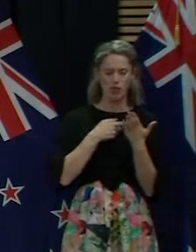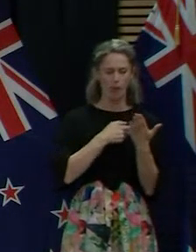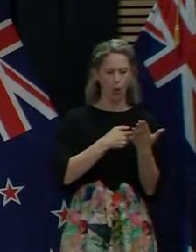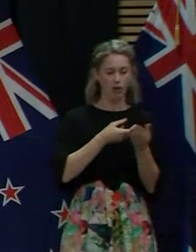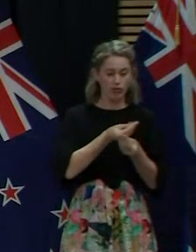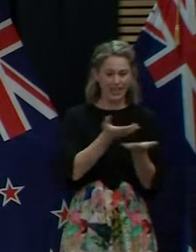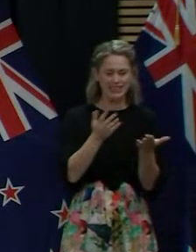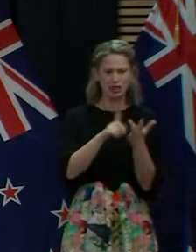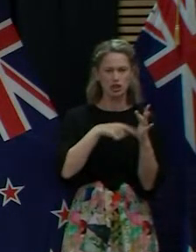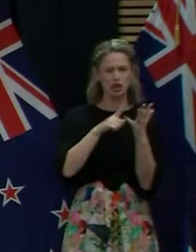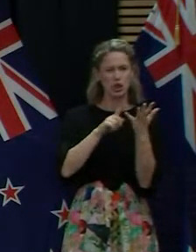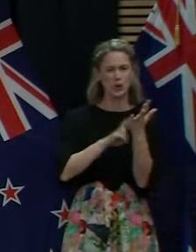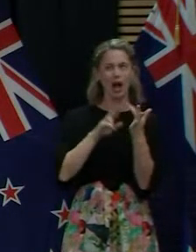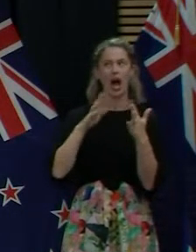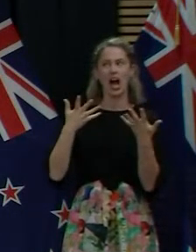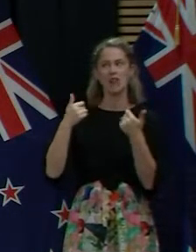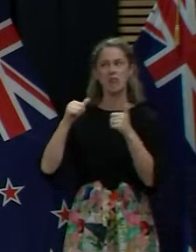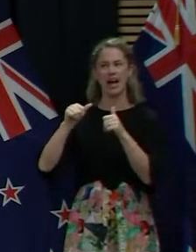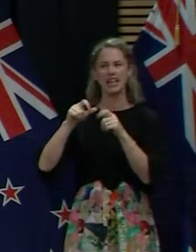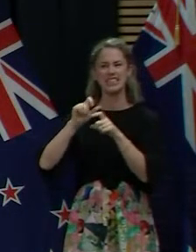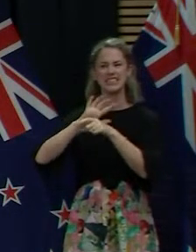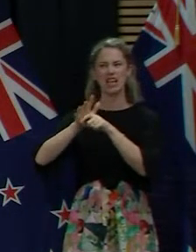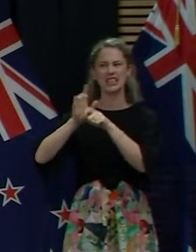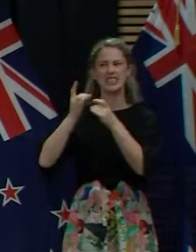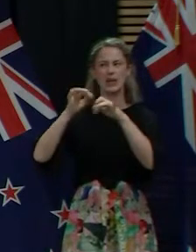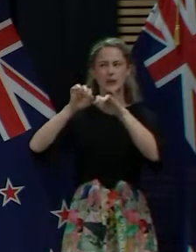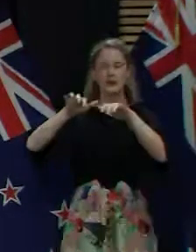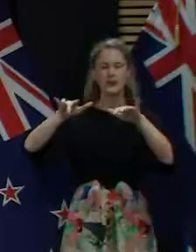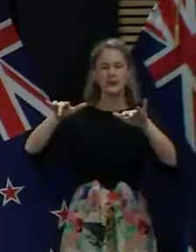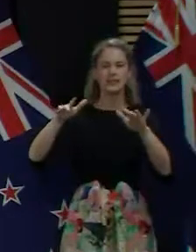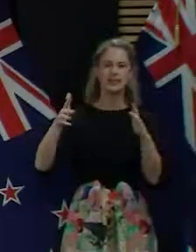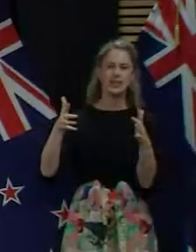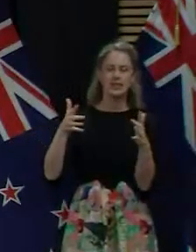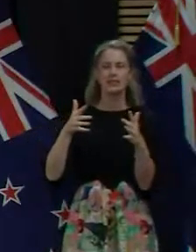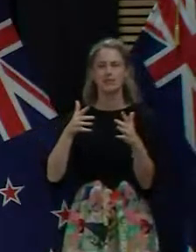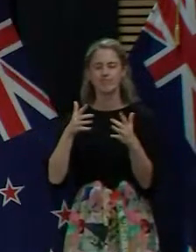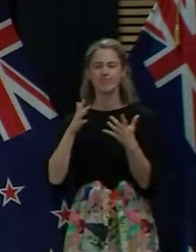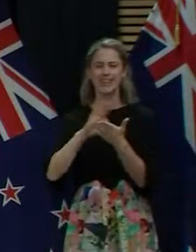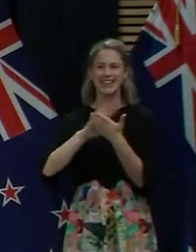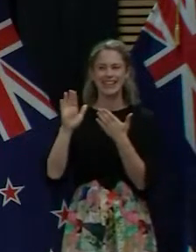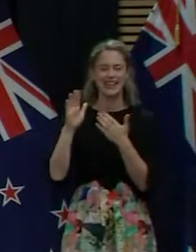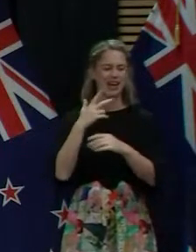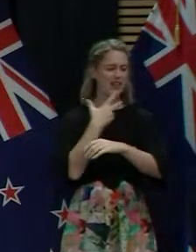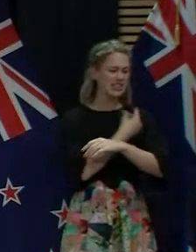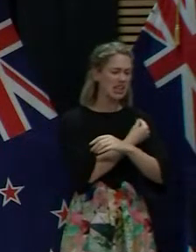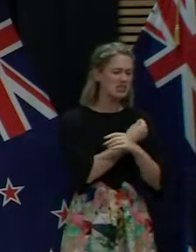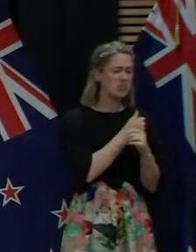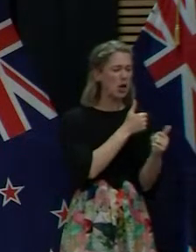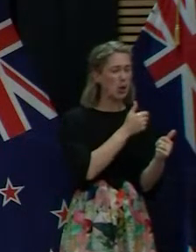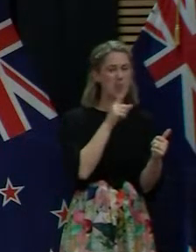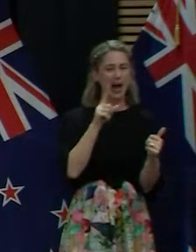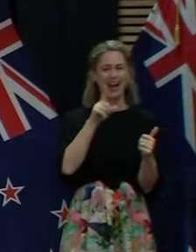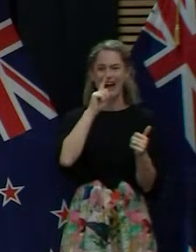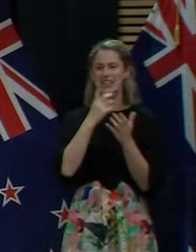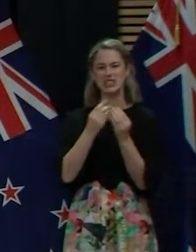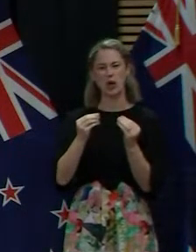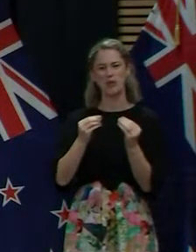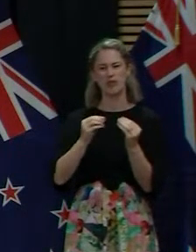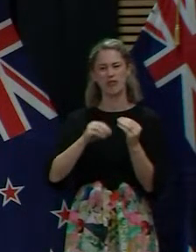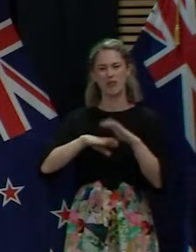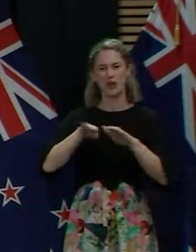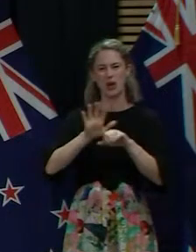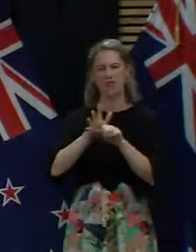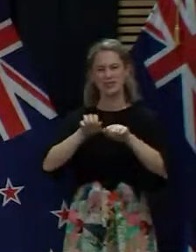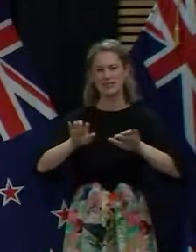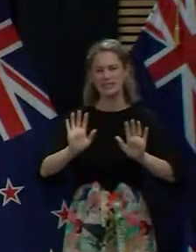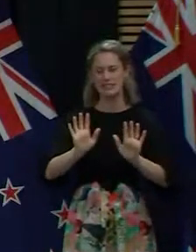in June, we were watching the Delta variant spread around the globe. It was becoming clear that vaccination alone was not going to do the job. Our